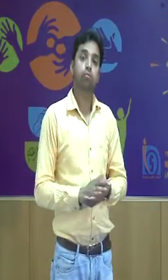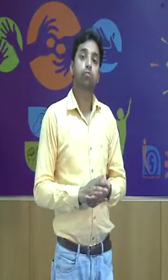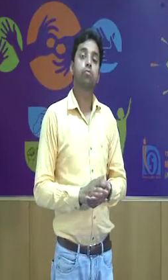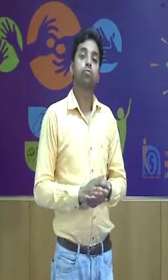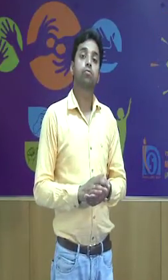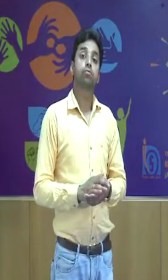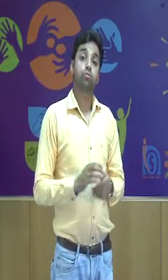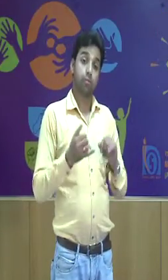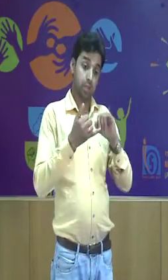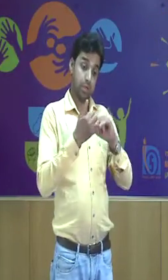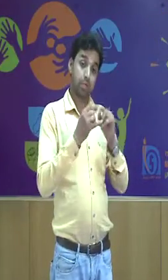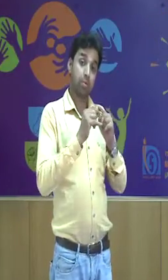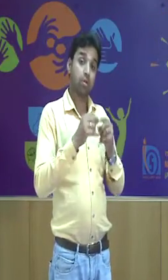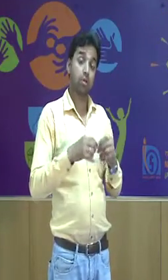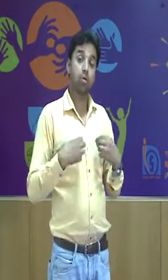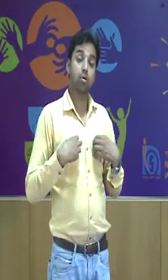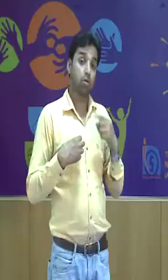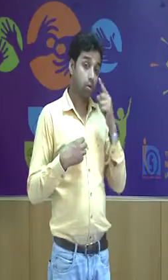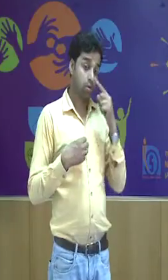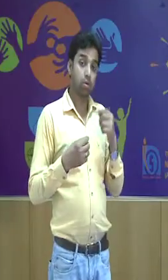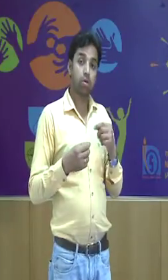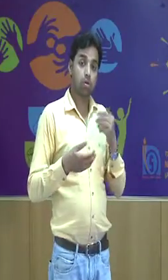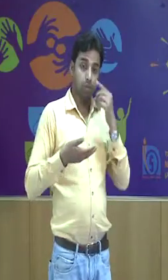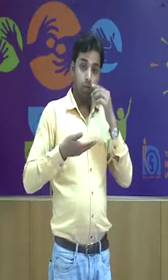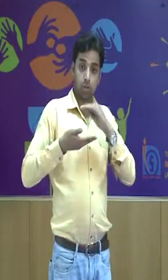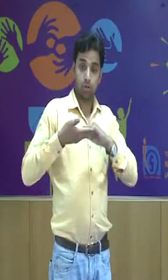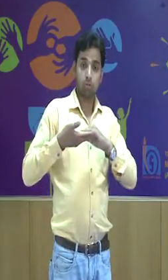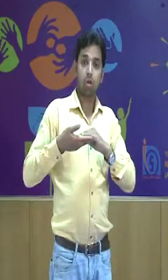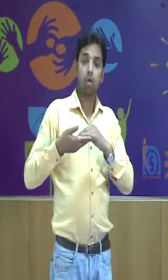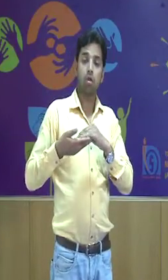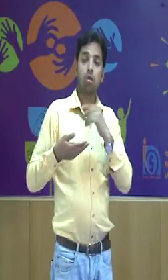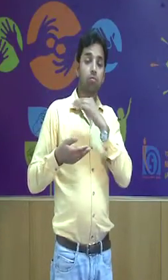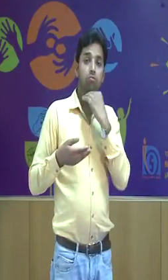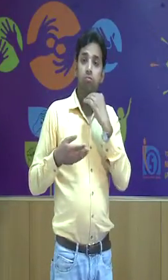Sati Pratha is the burning of widow with her husband.